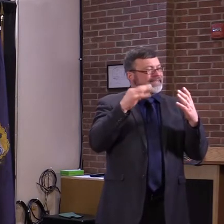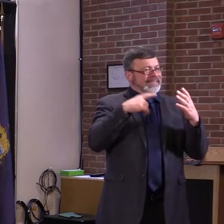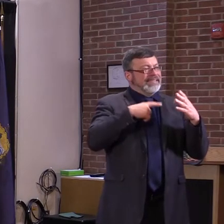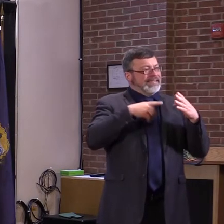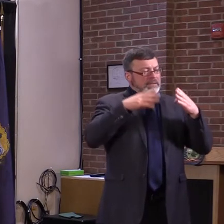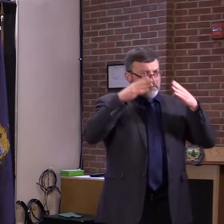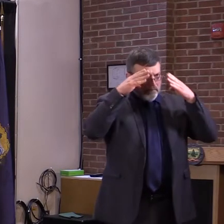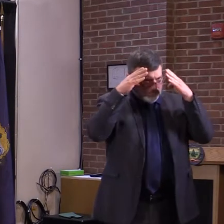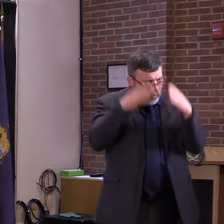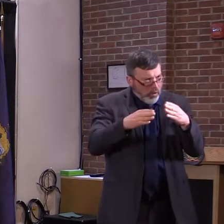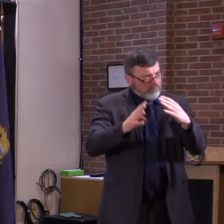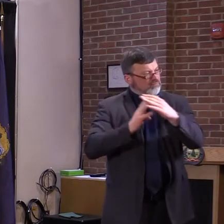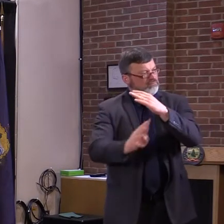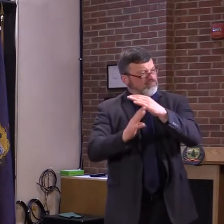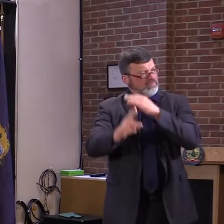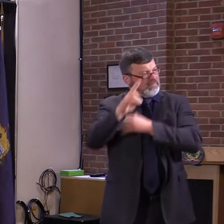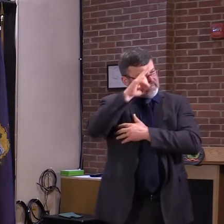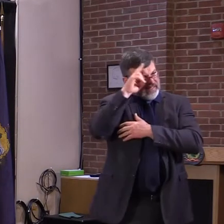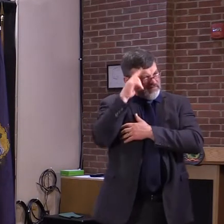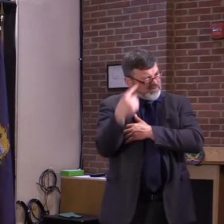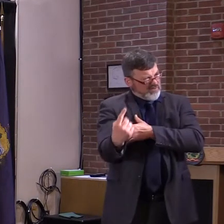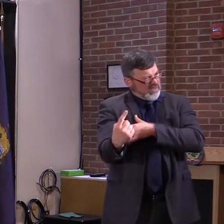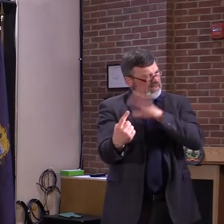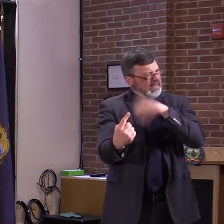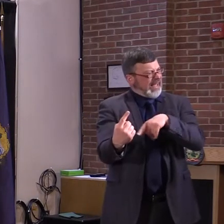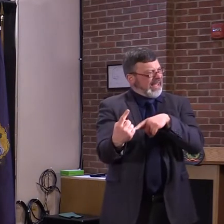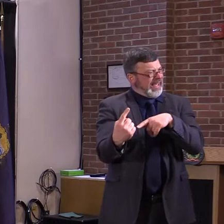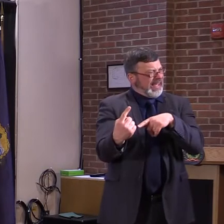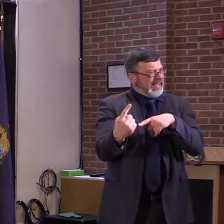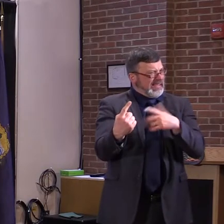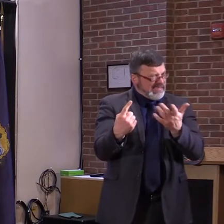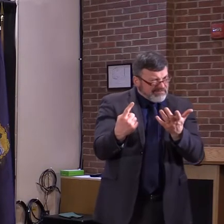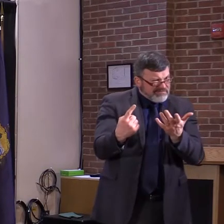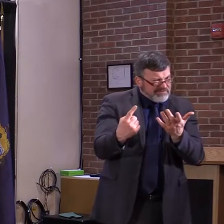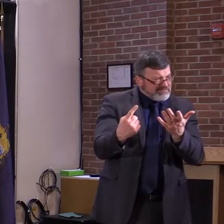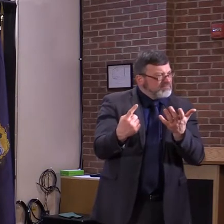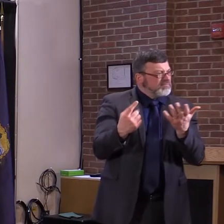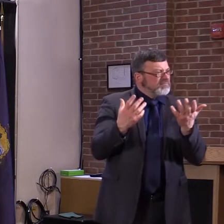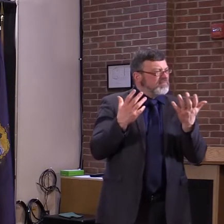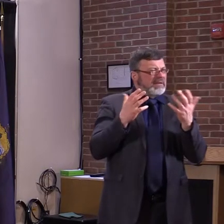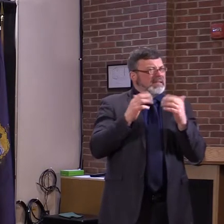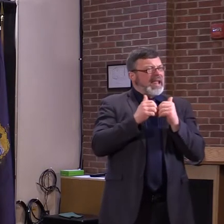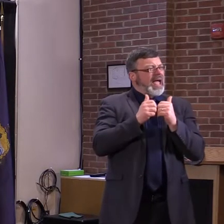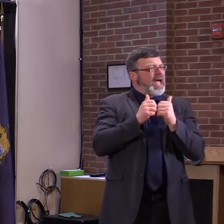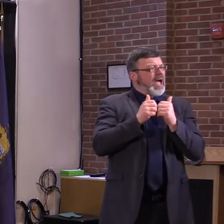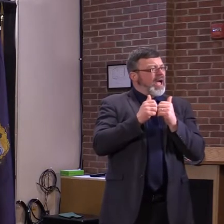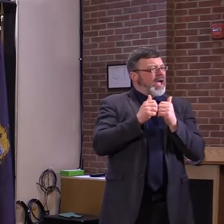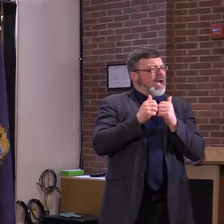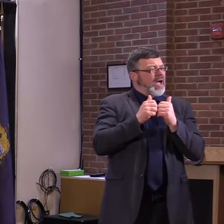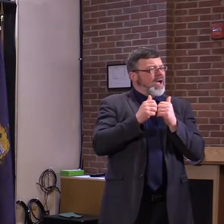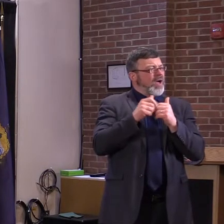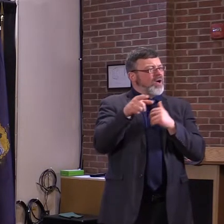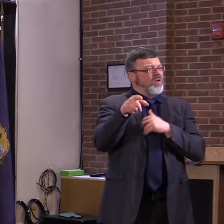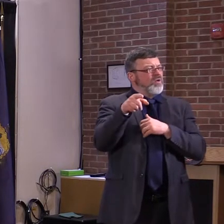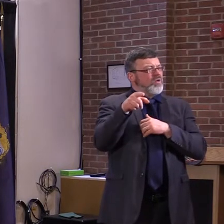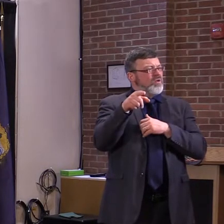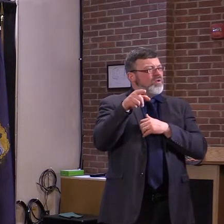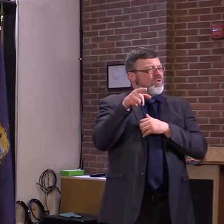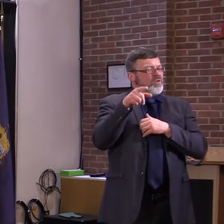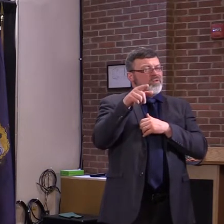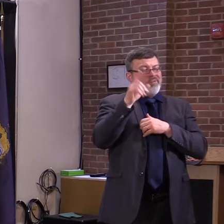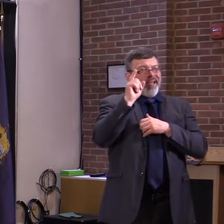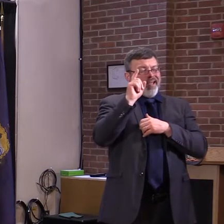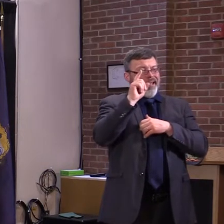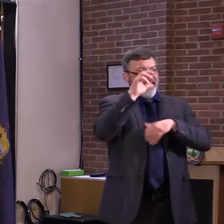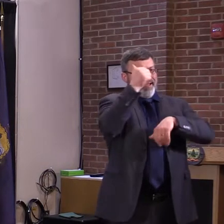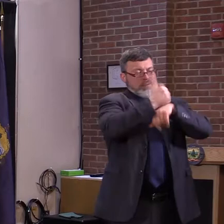as our metric, our data, what benchmark should we be looking for in our hospitalizations